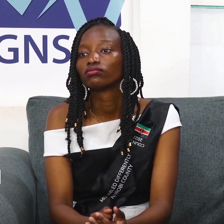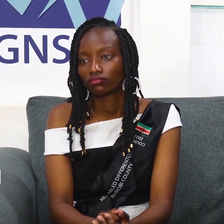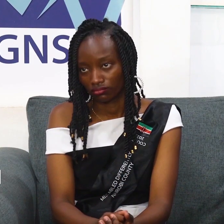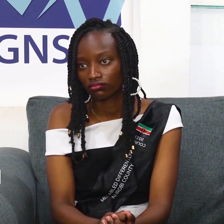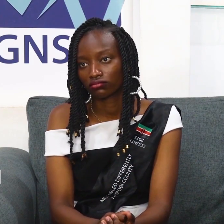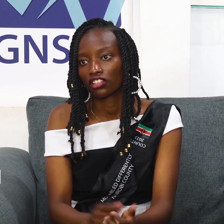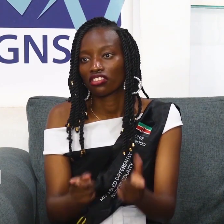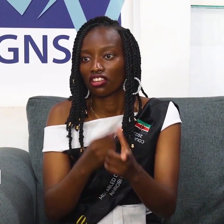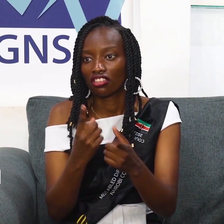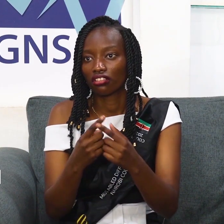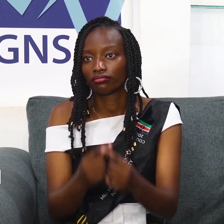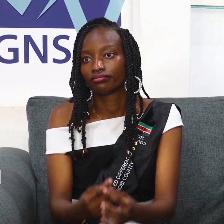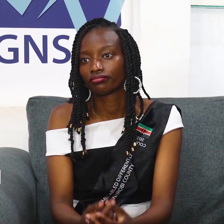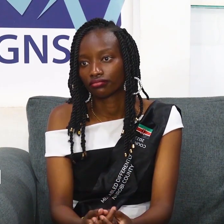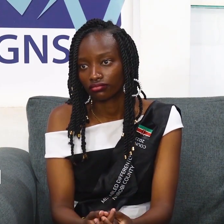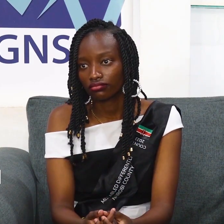Office, the chief's office.